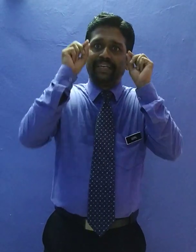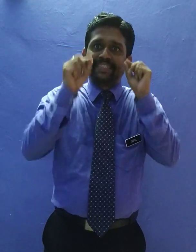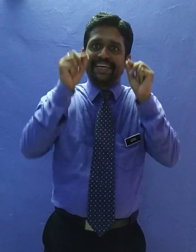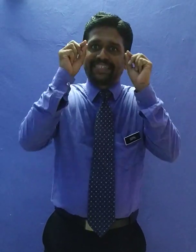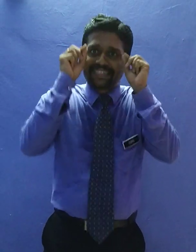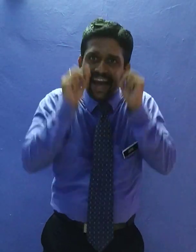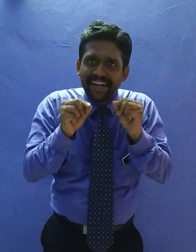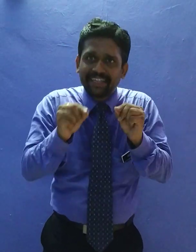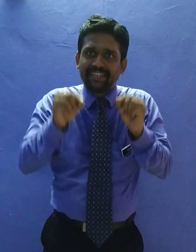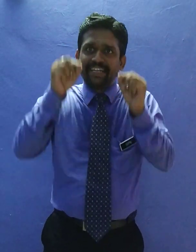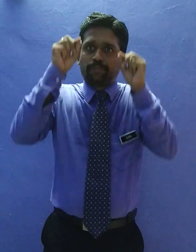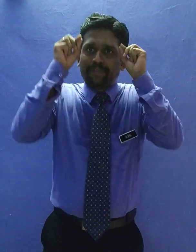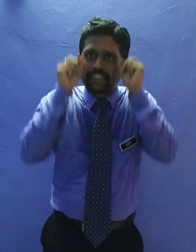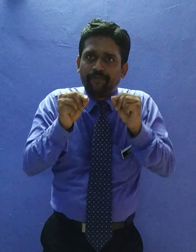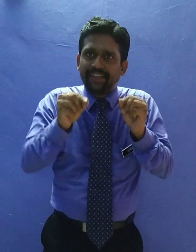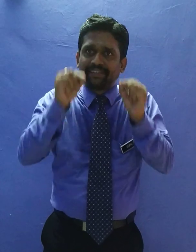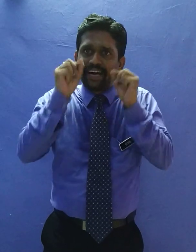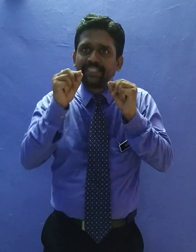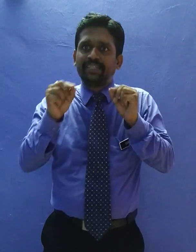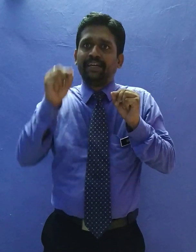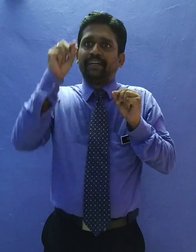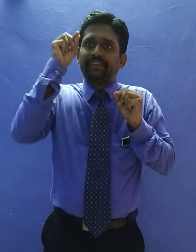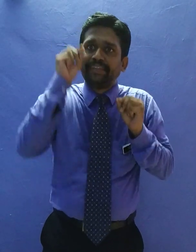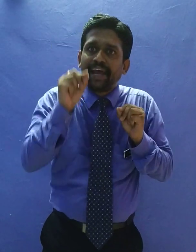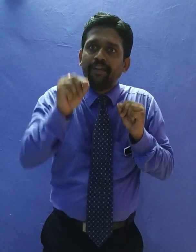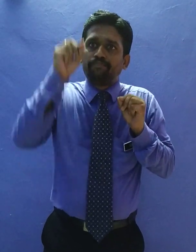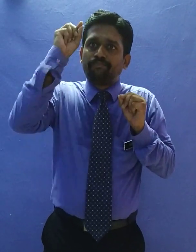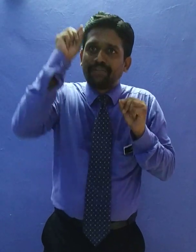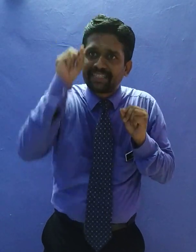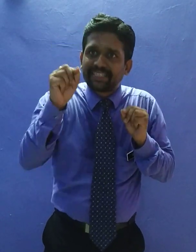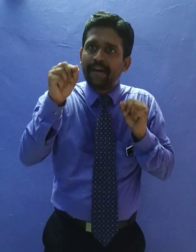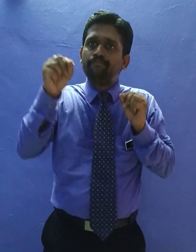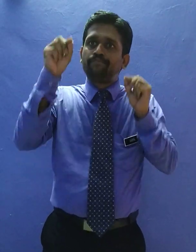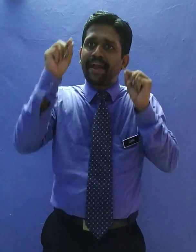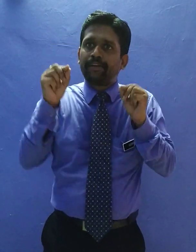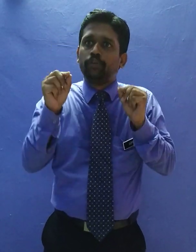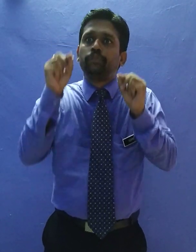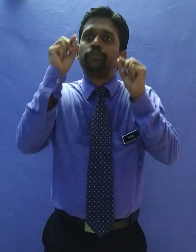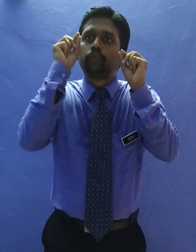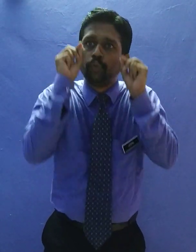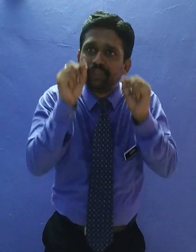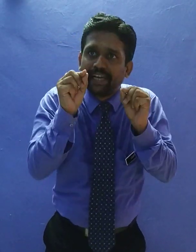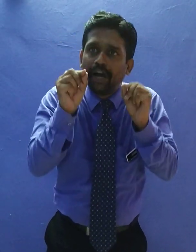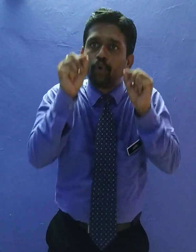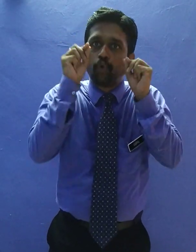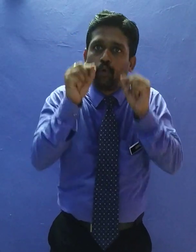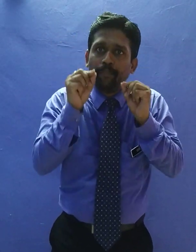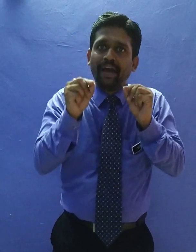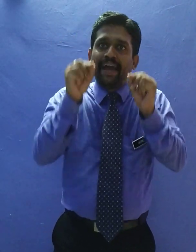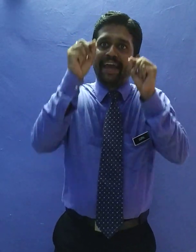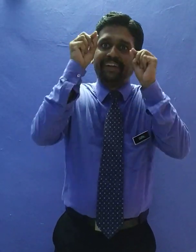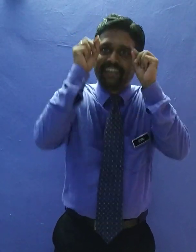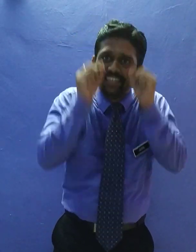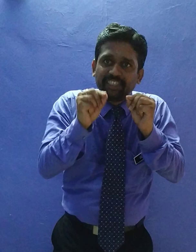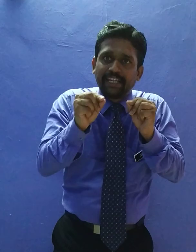is assigned a specific task, then must come back to their group and teach